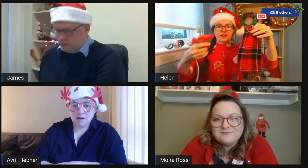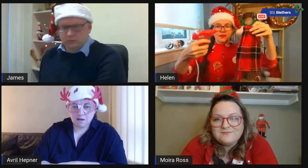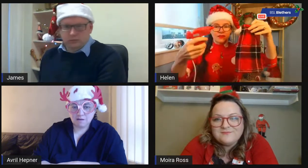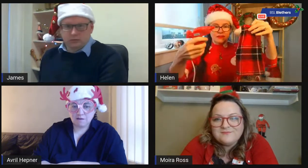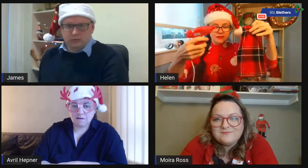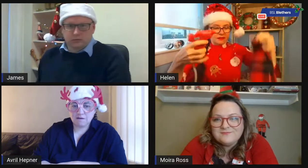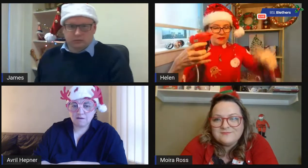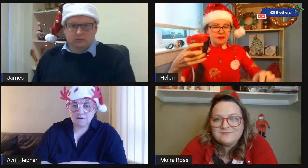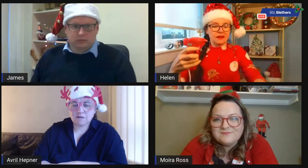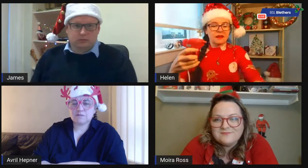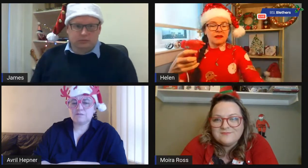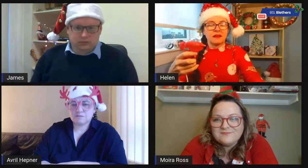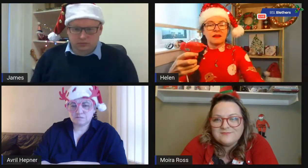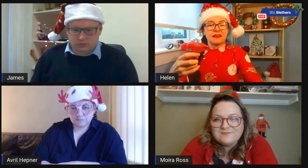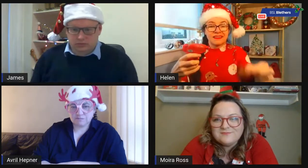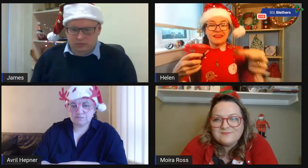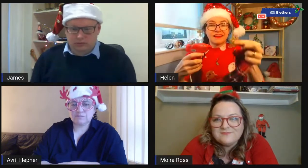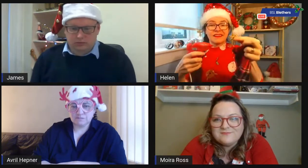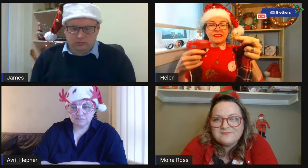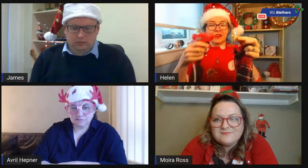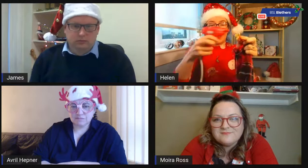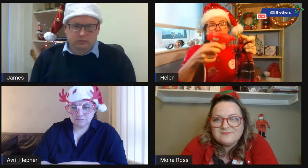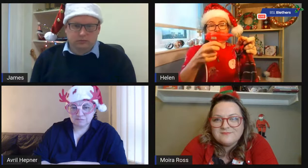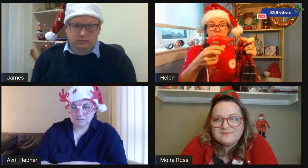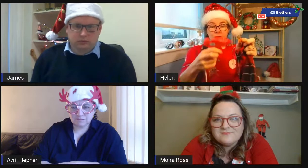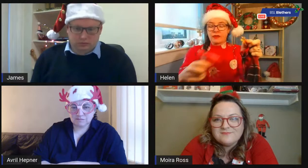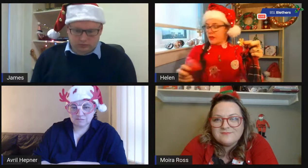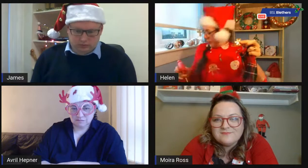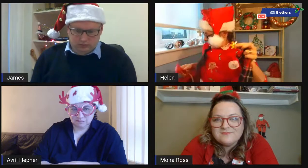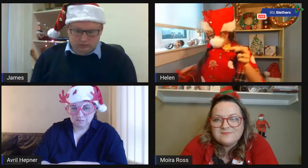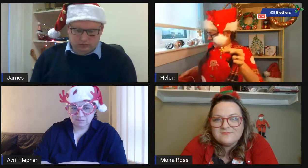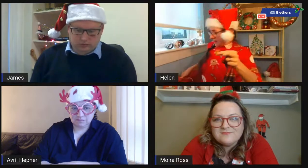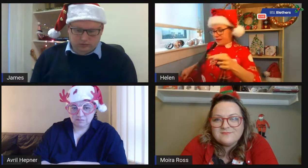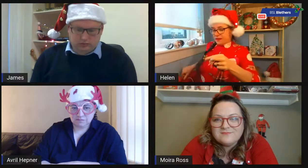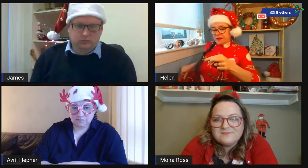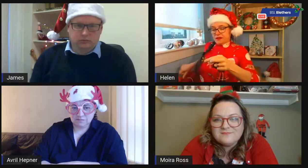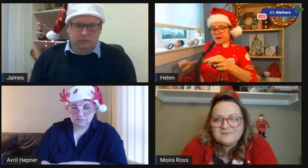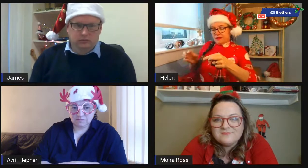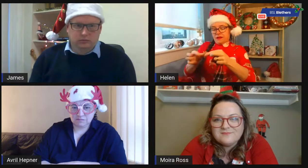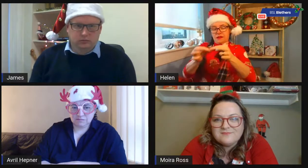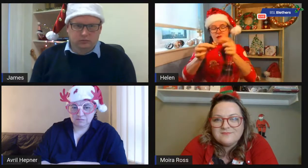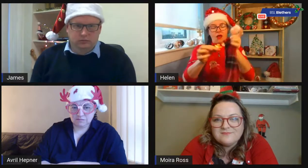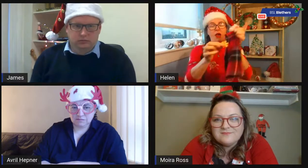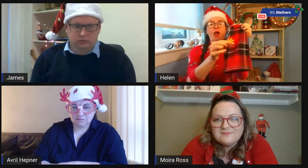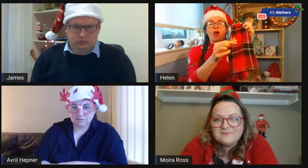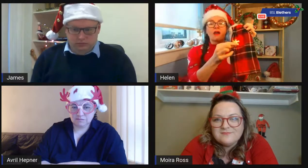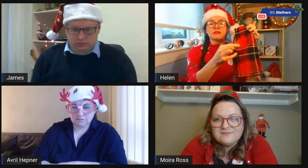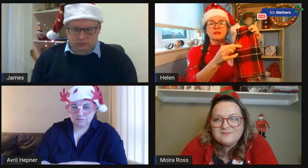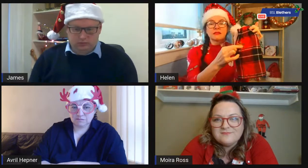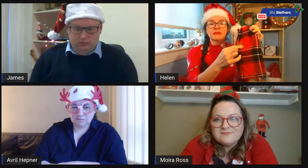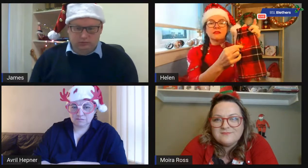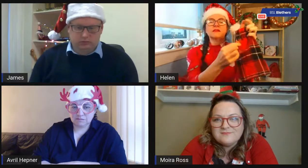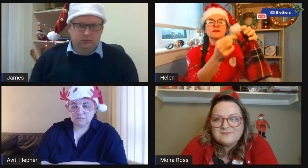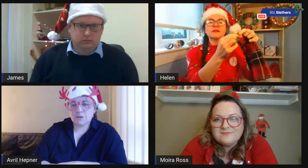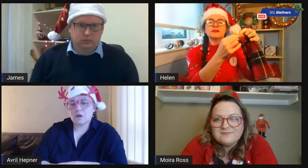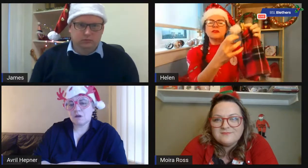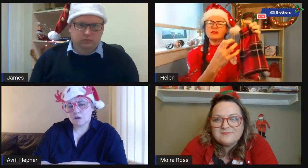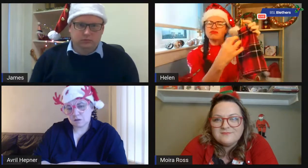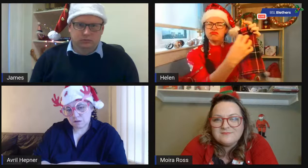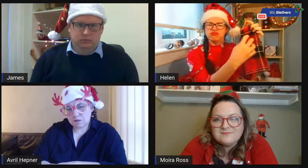at all. Like Moira, use a hot glue gun, glue the little stars